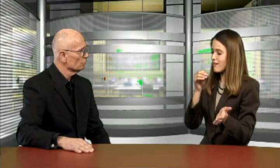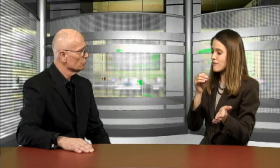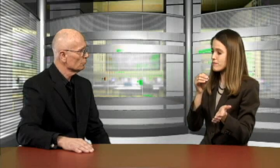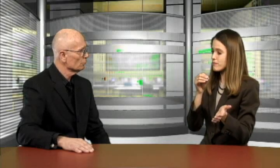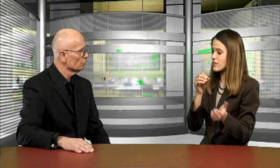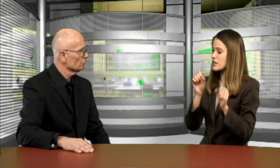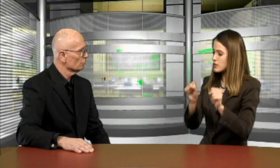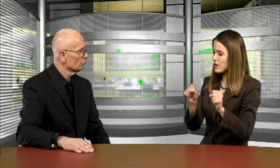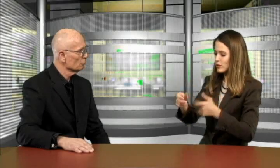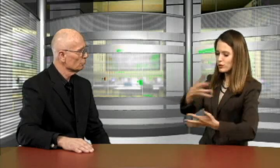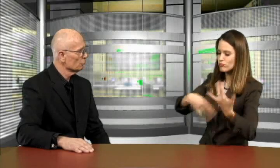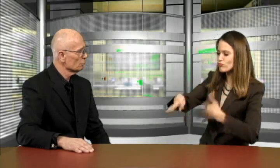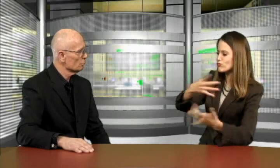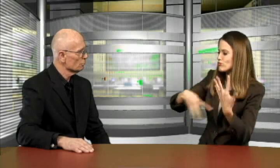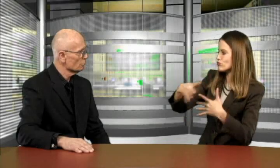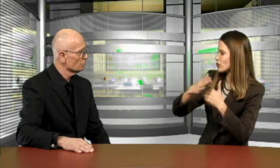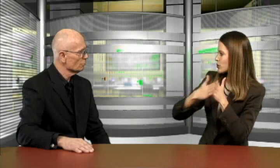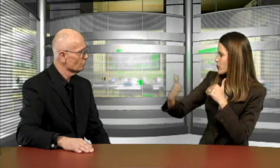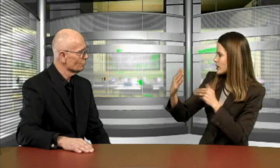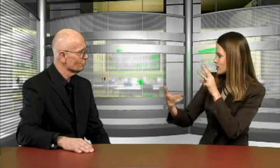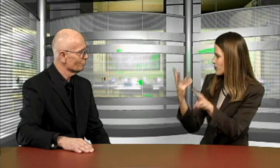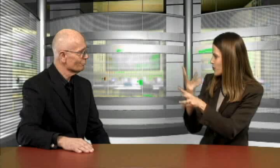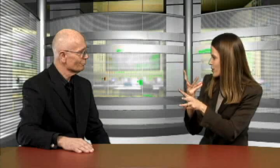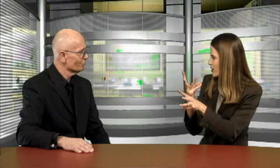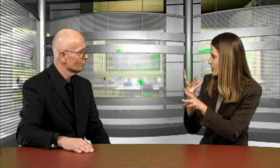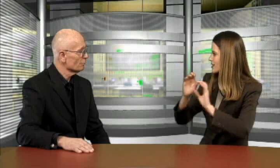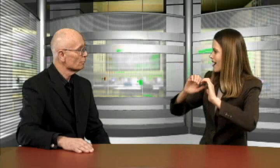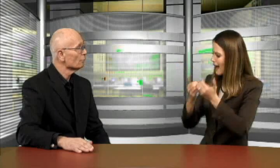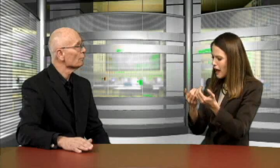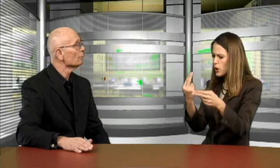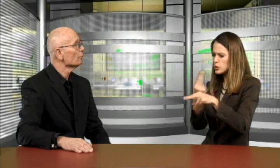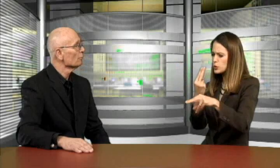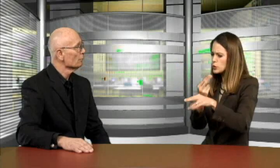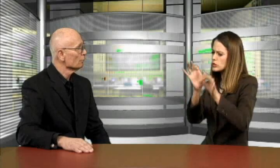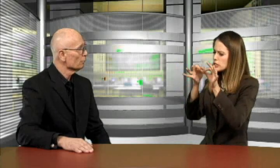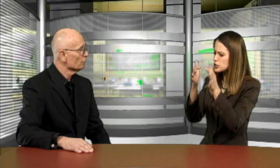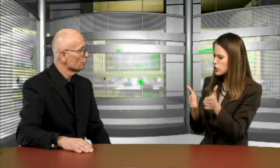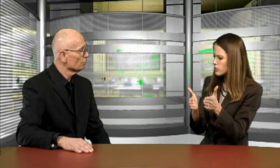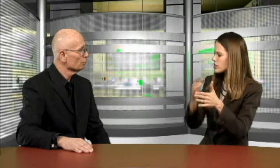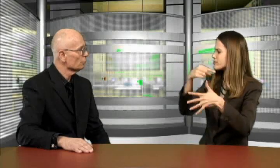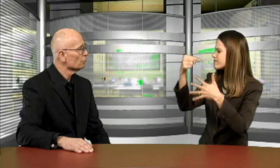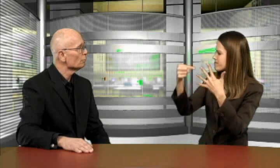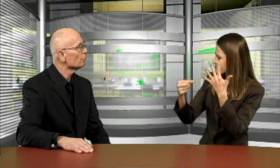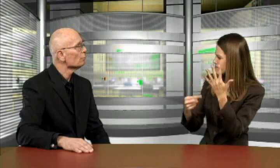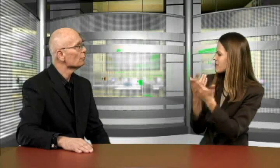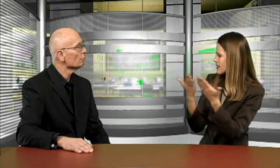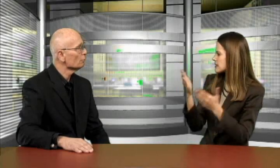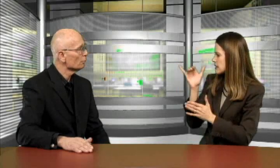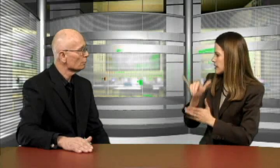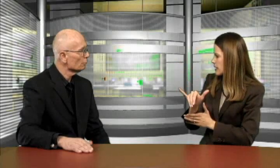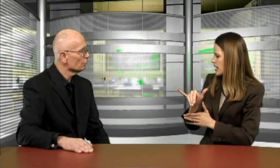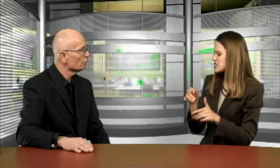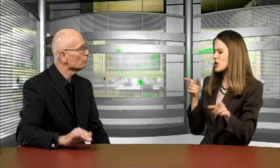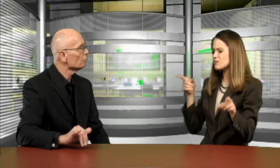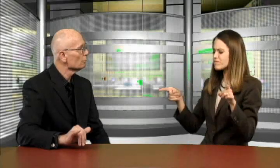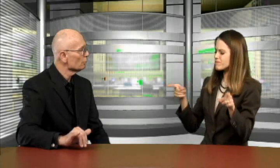little different. They're learning, yes, how to socialize with the rest, quote unquote, the rest of the world.